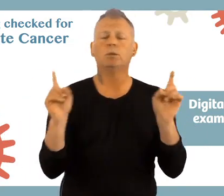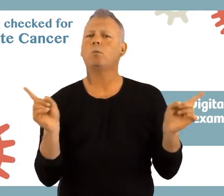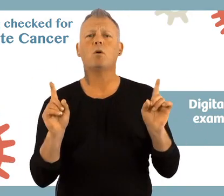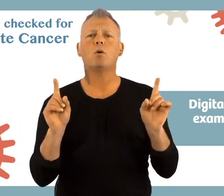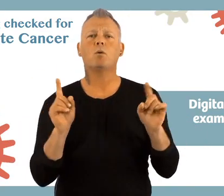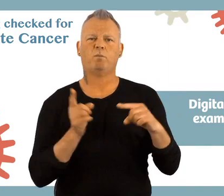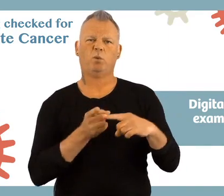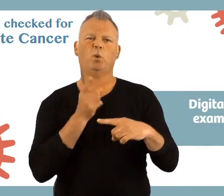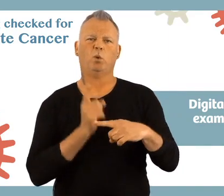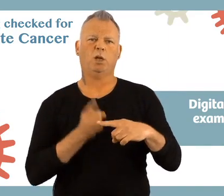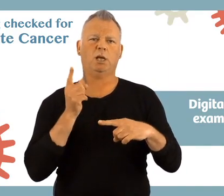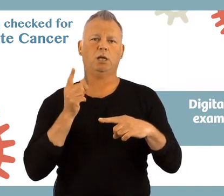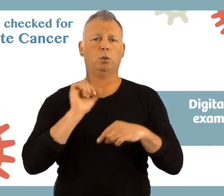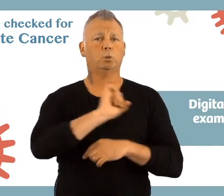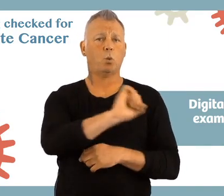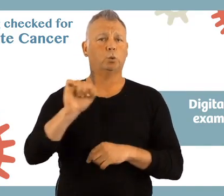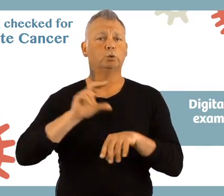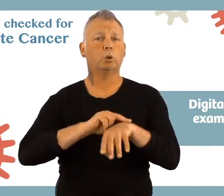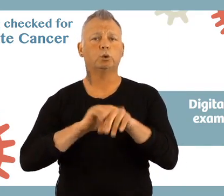Digital rectal examination, DRE.